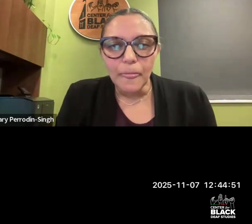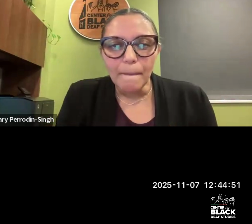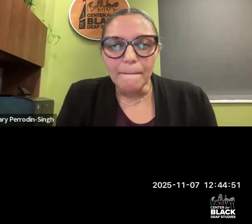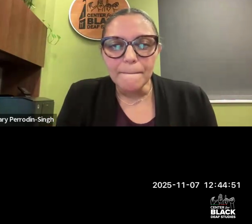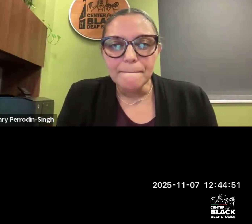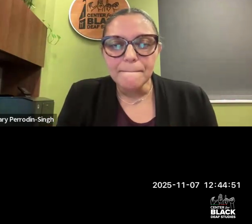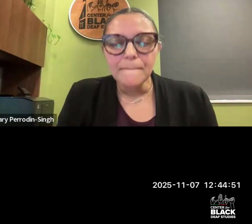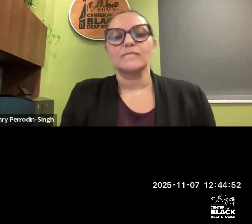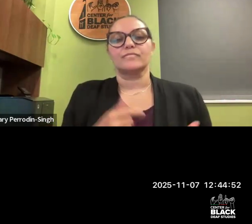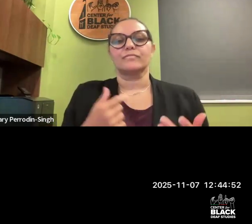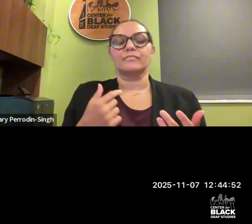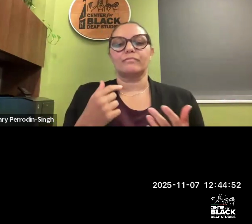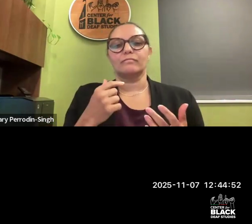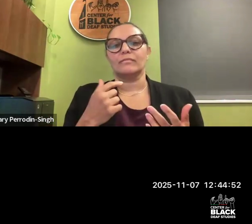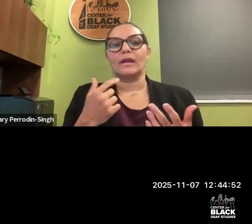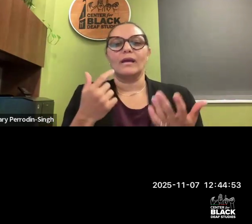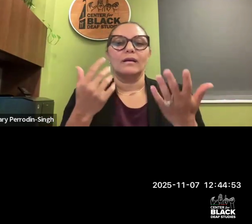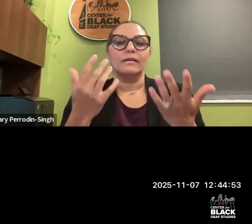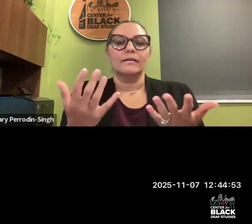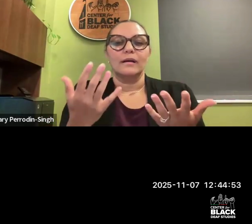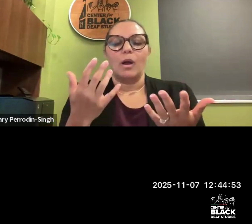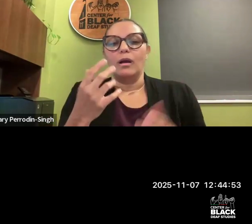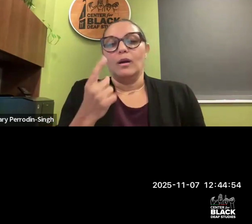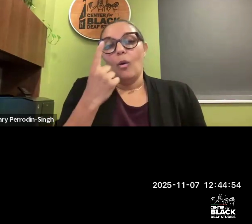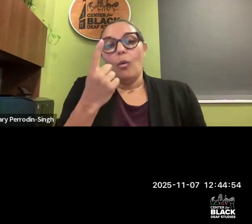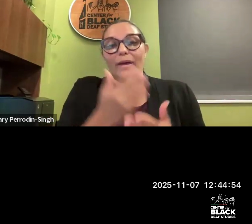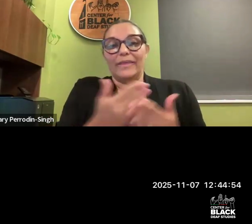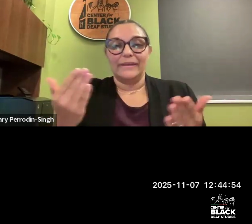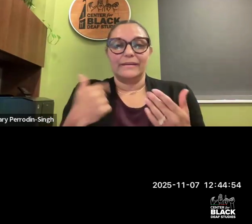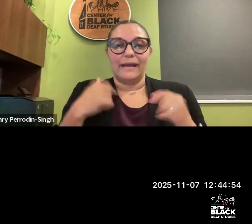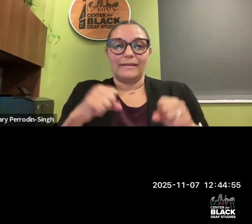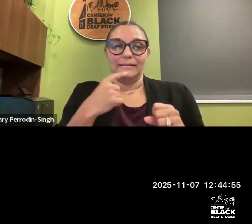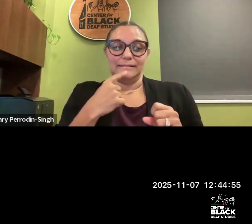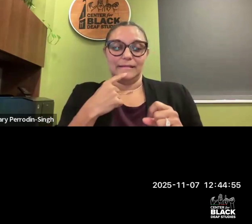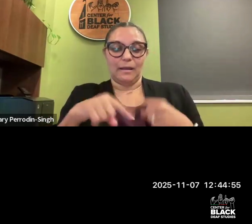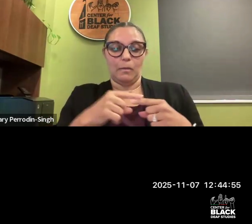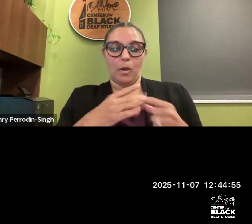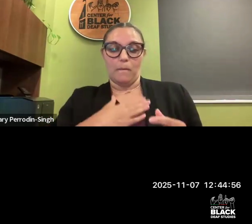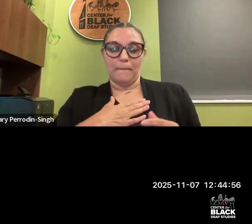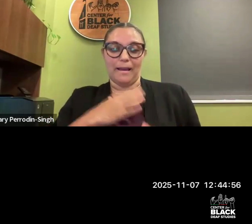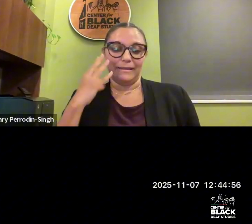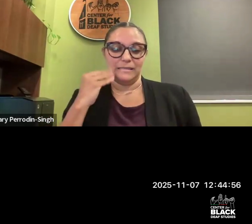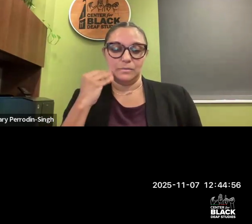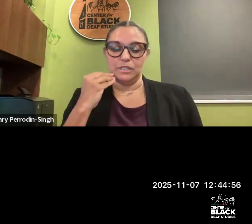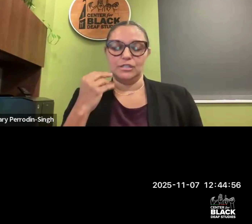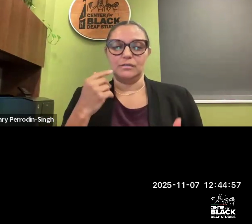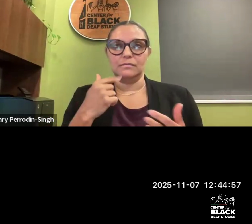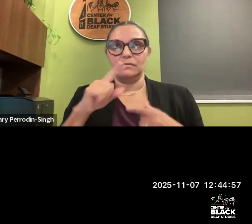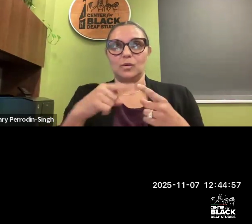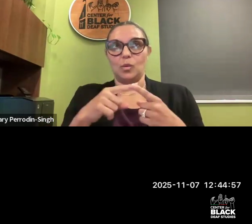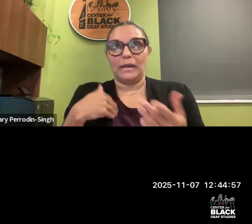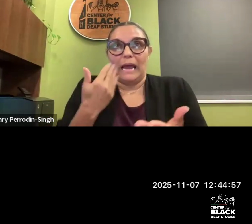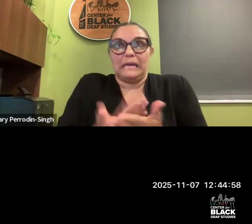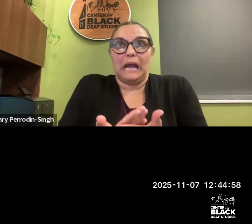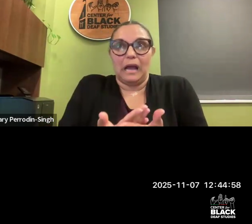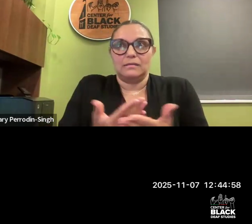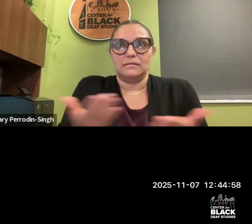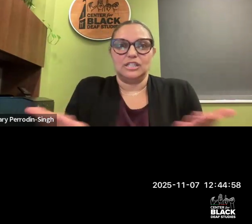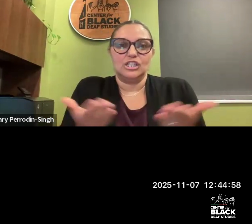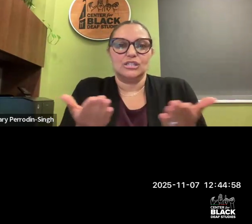in deaf pride? That was the first question. So to answer that, one thing I can say about my experience when I got